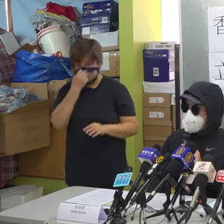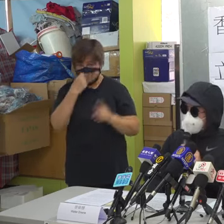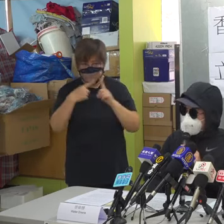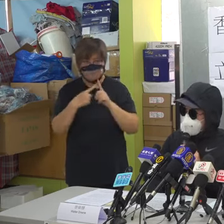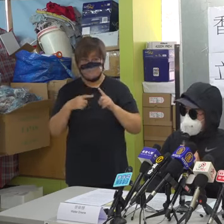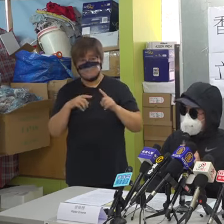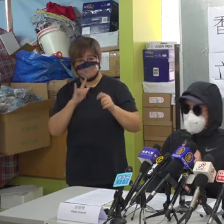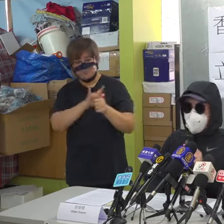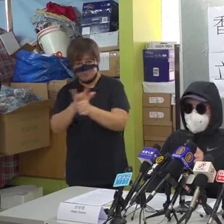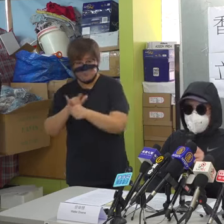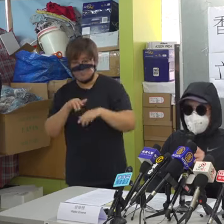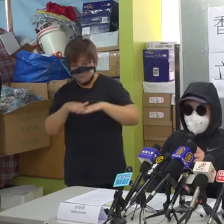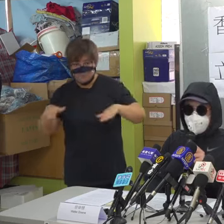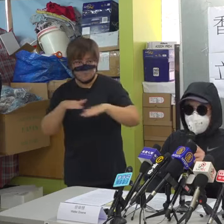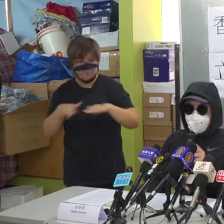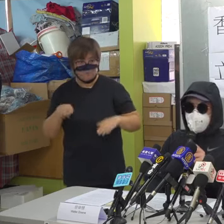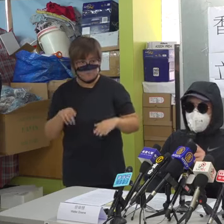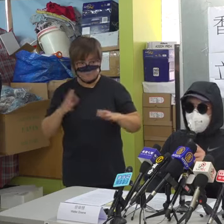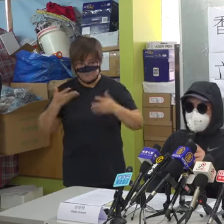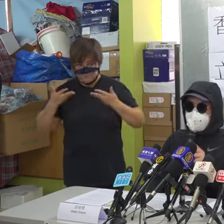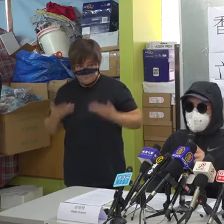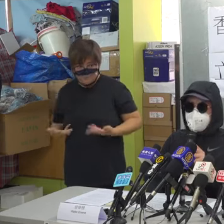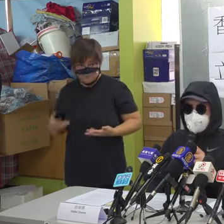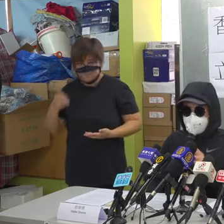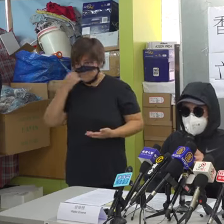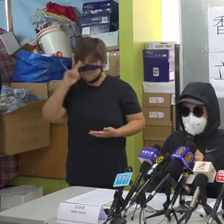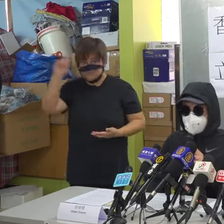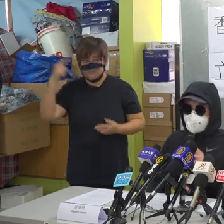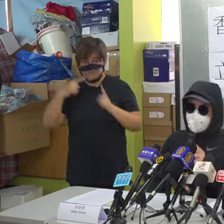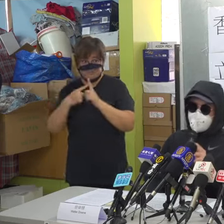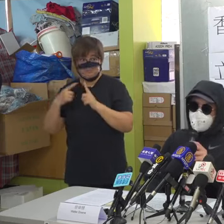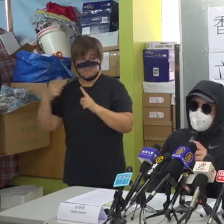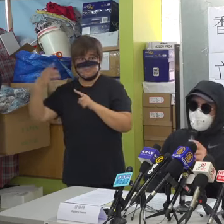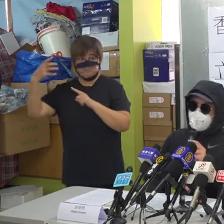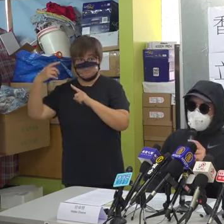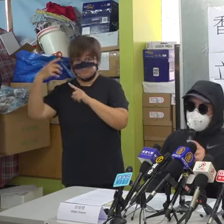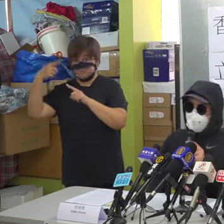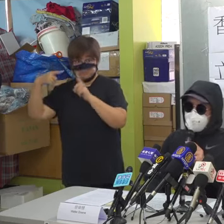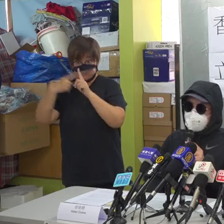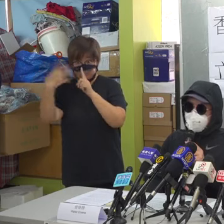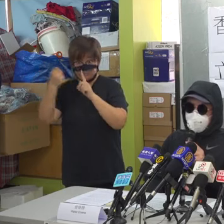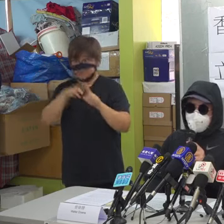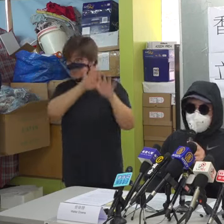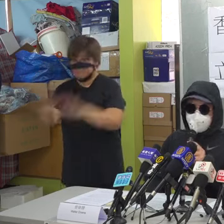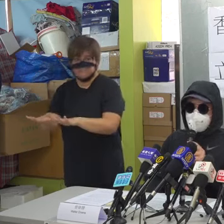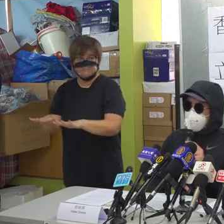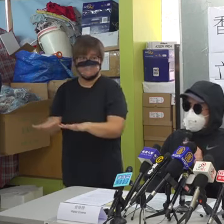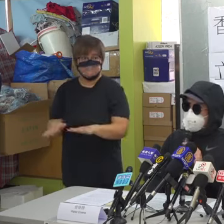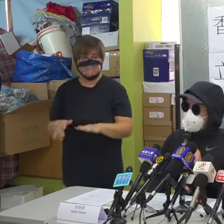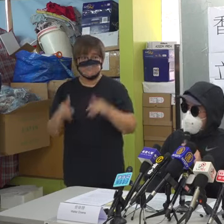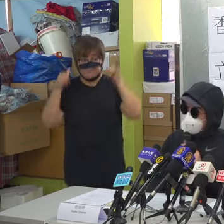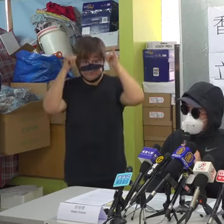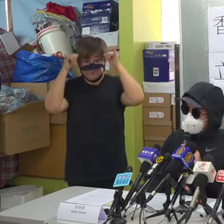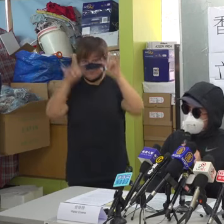political reform and the quest for human rights protection. And so instead of just